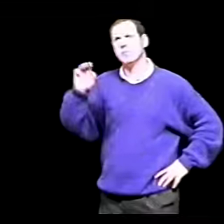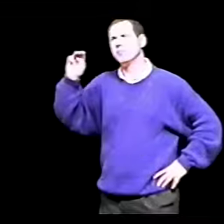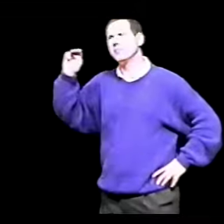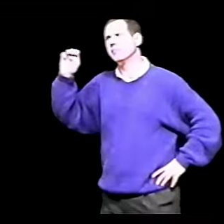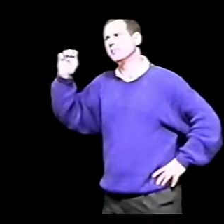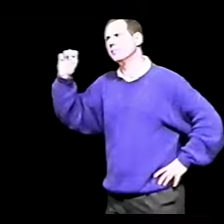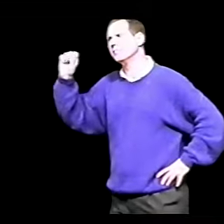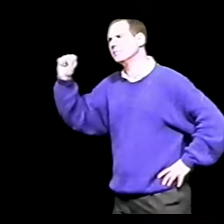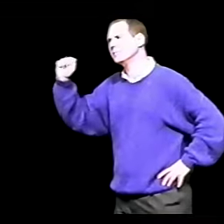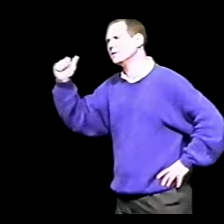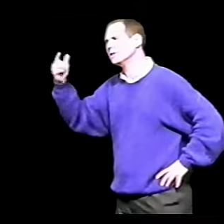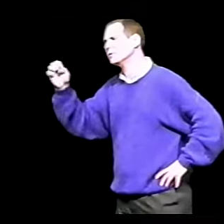What is the message?